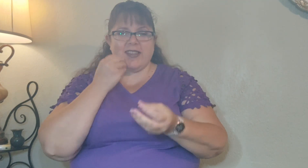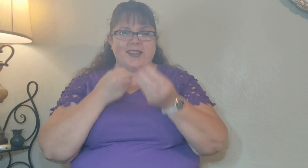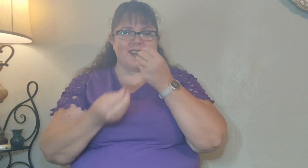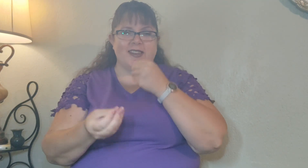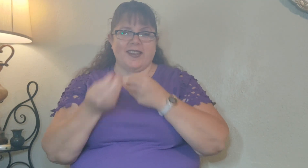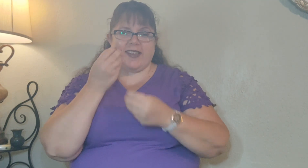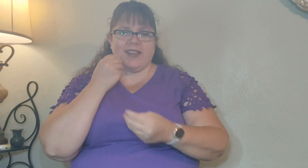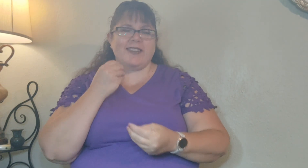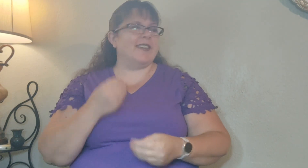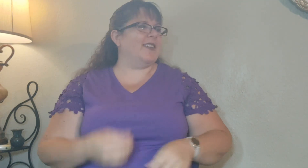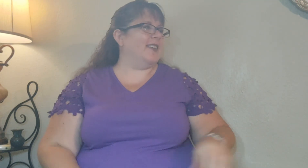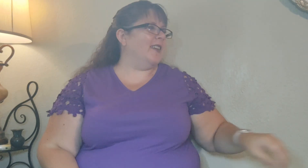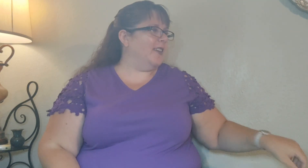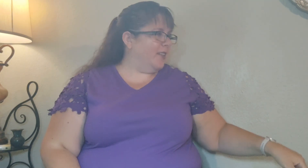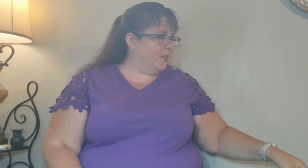eat, eat, eat.